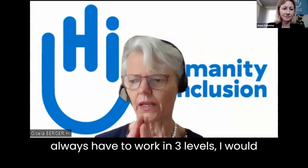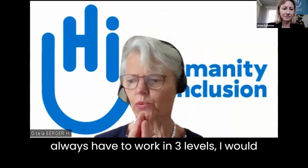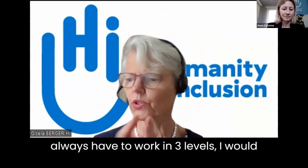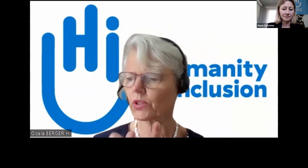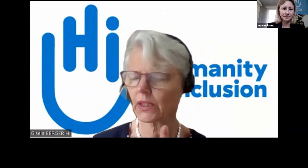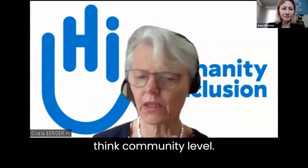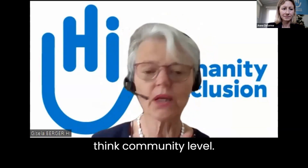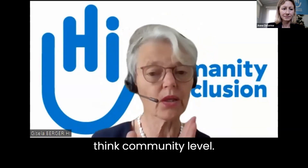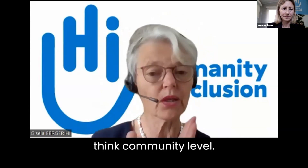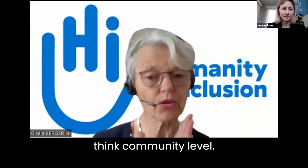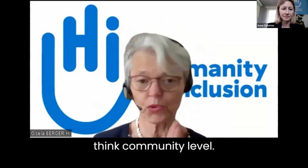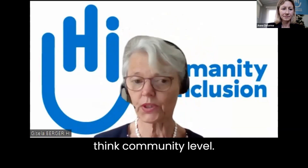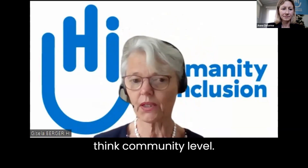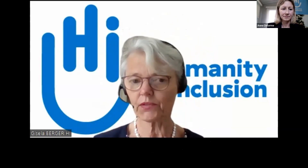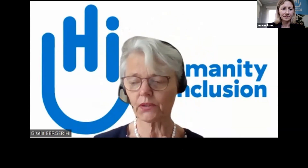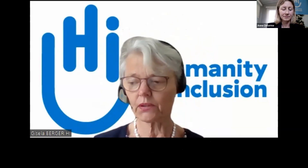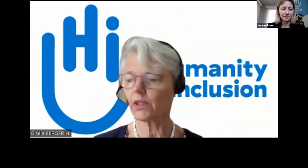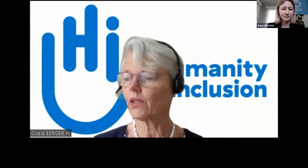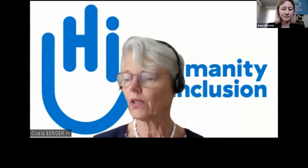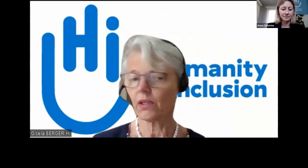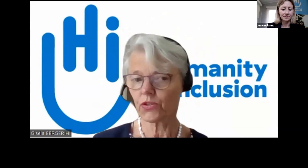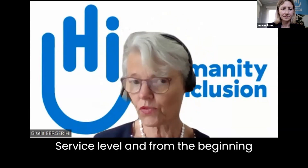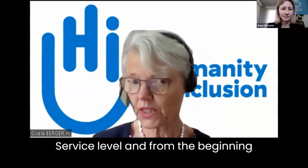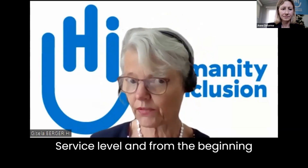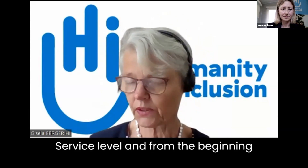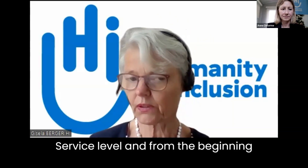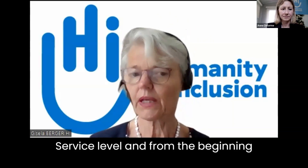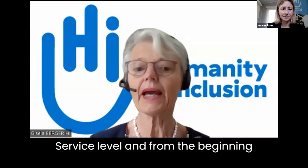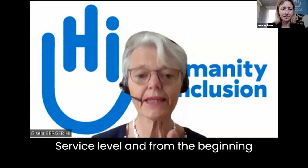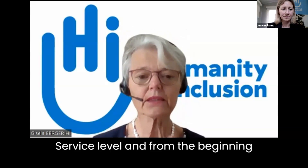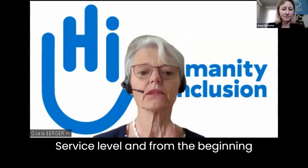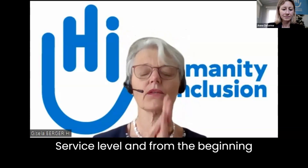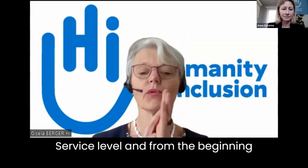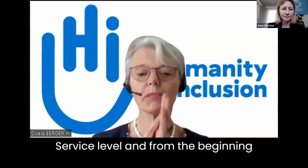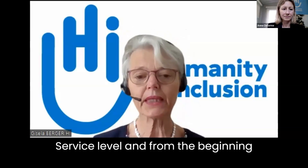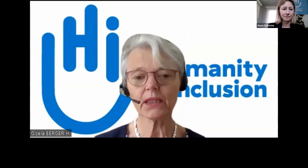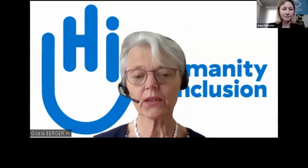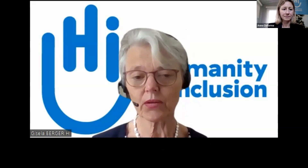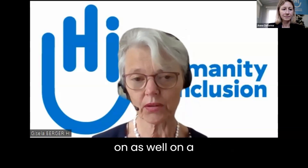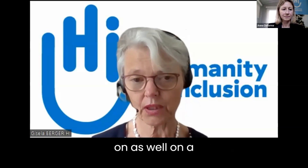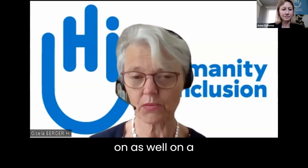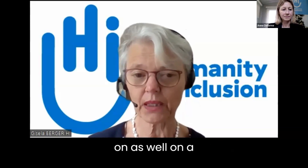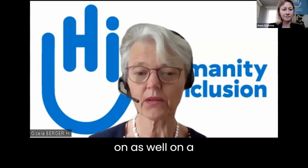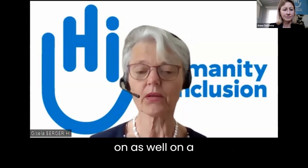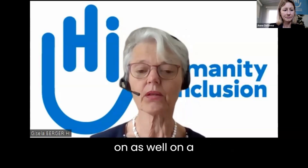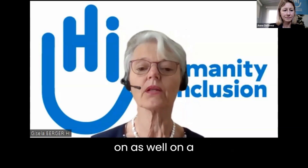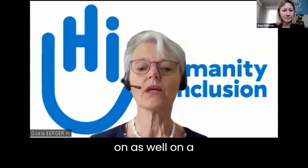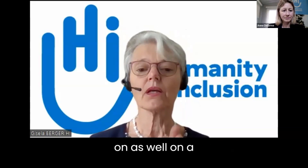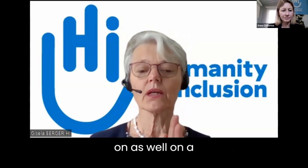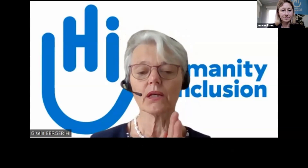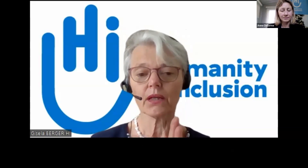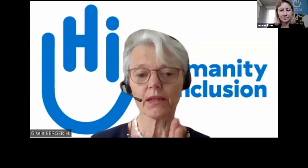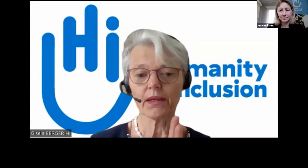levels, I would think community level, service level, and from the beginning on as well